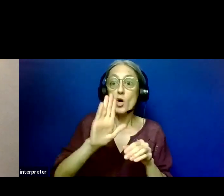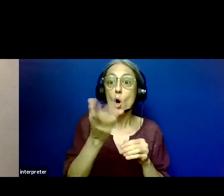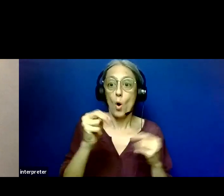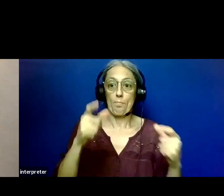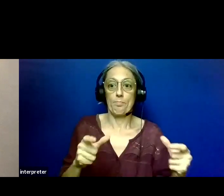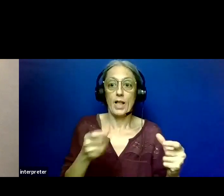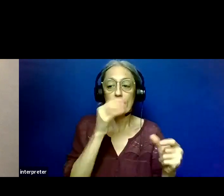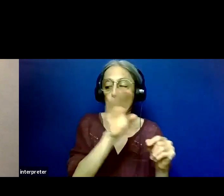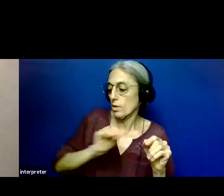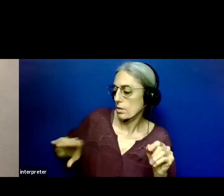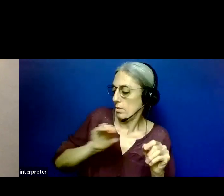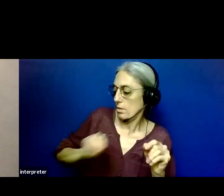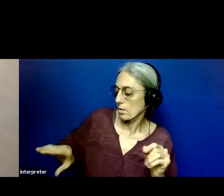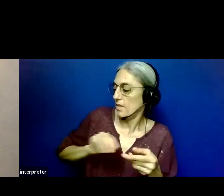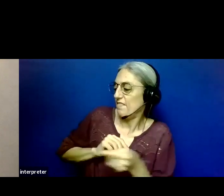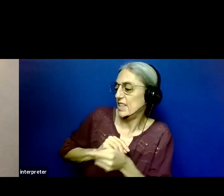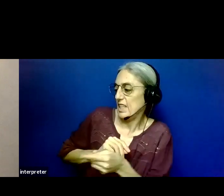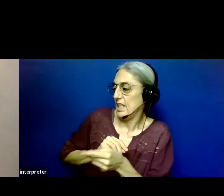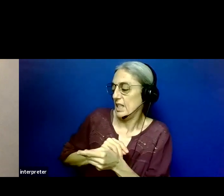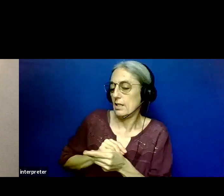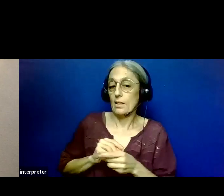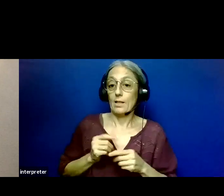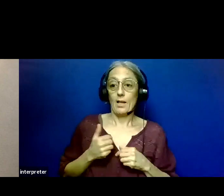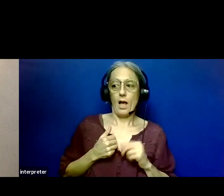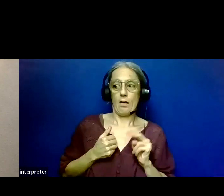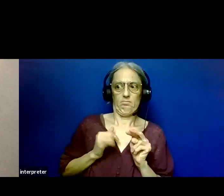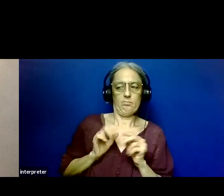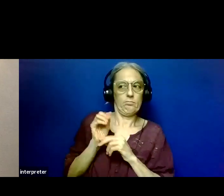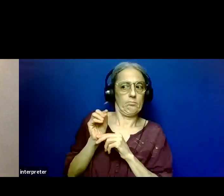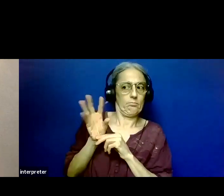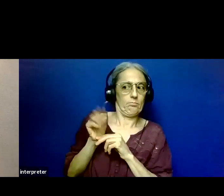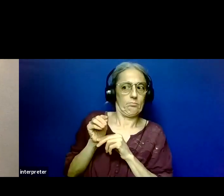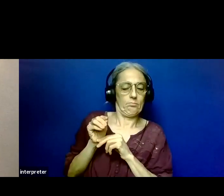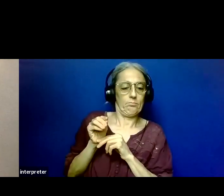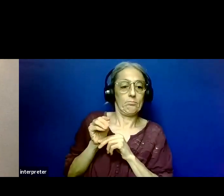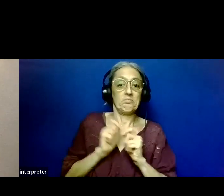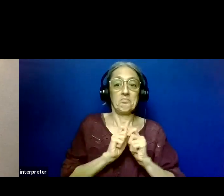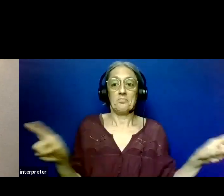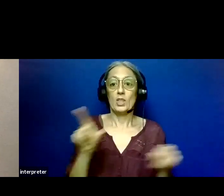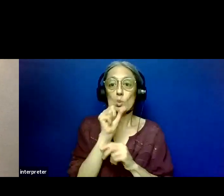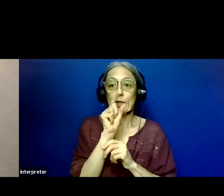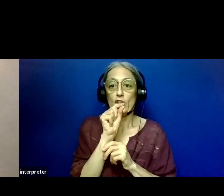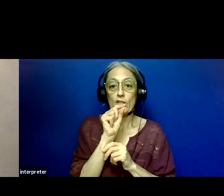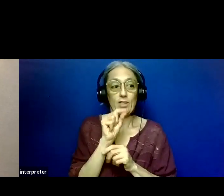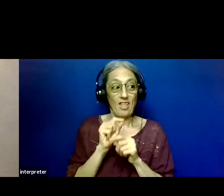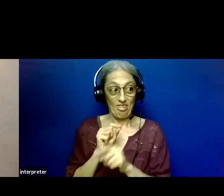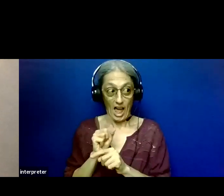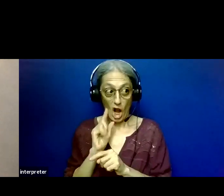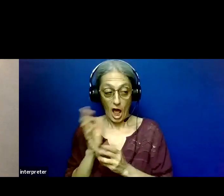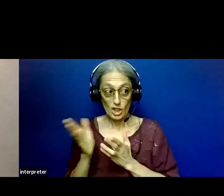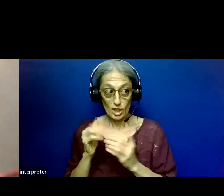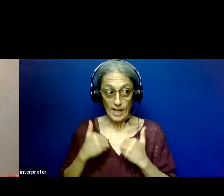it surreptitiously, and I posted it on Twitter, and I said, does it look like a service animal? Well,